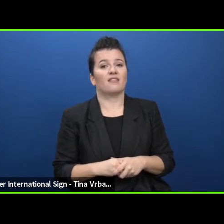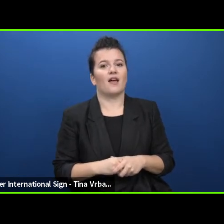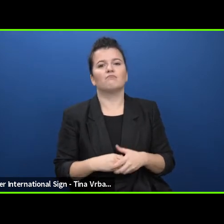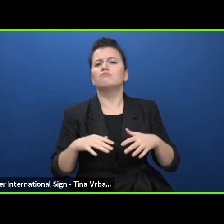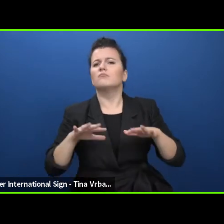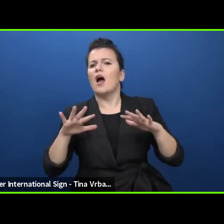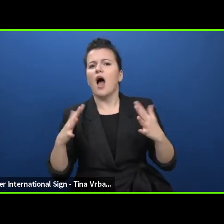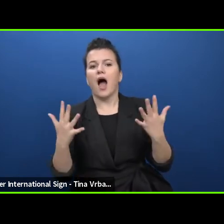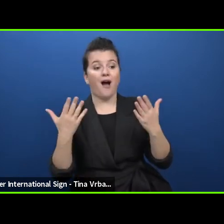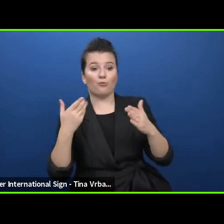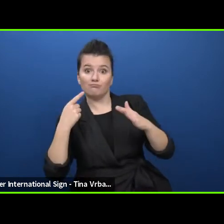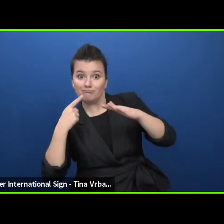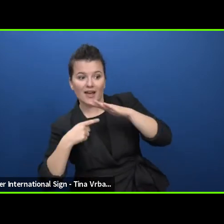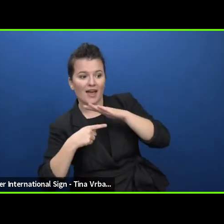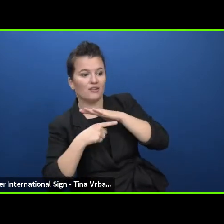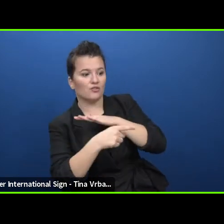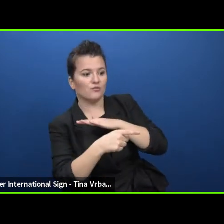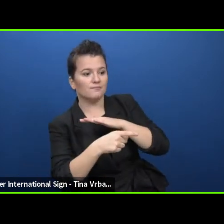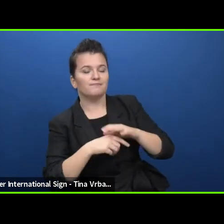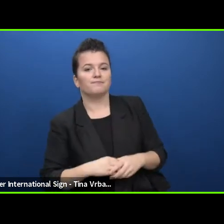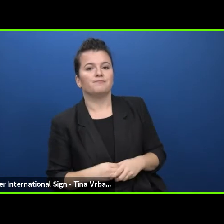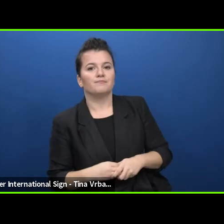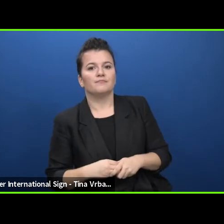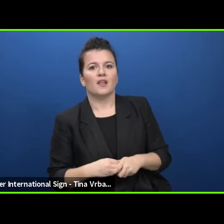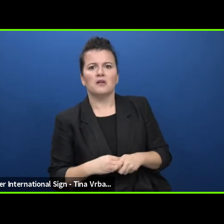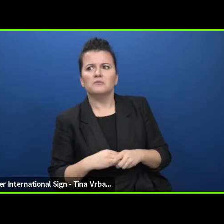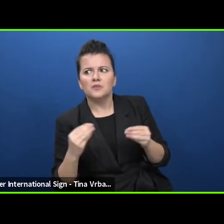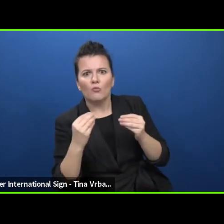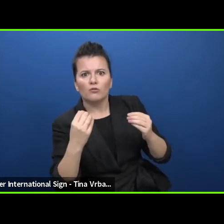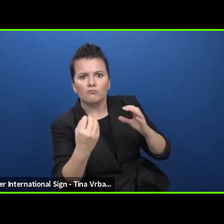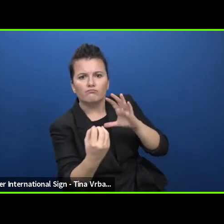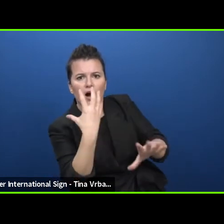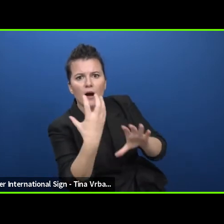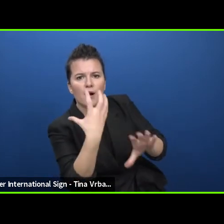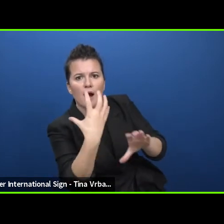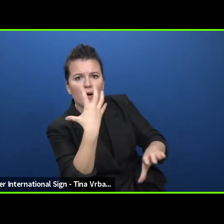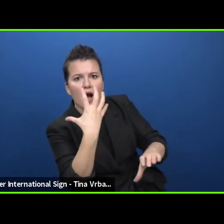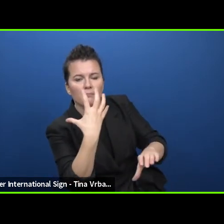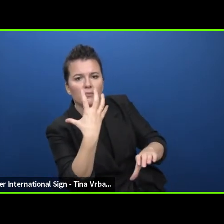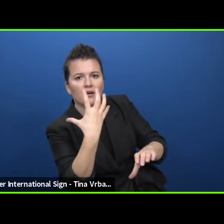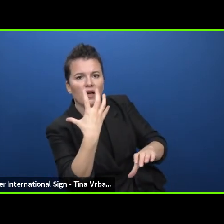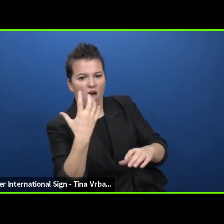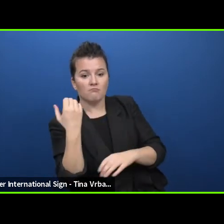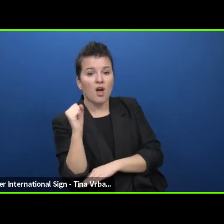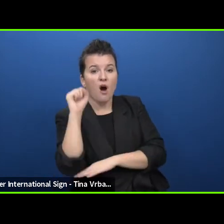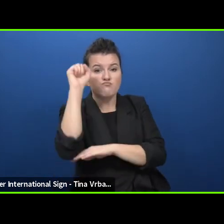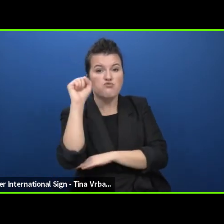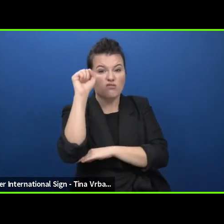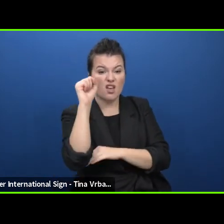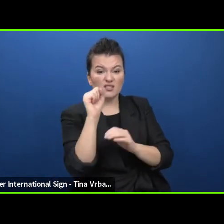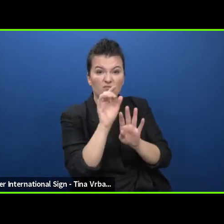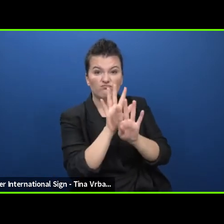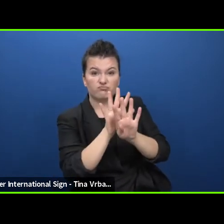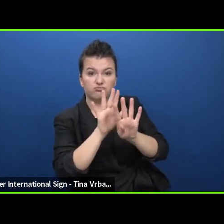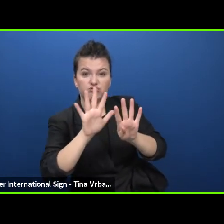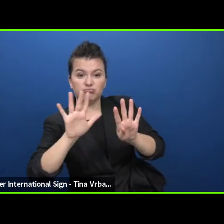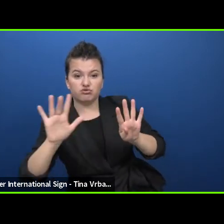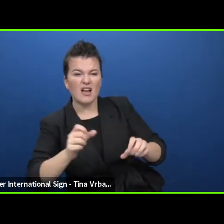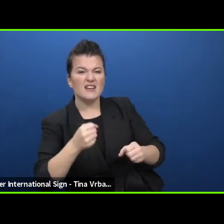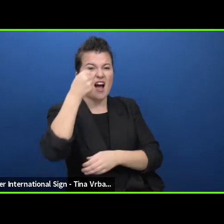hysteric woman yelling something. Humback wails. Protestors demanding something. A passing